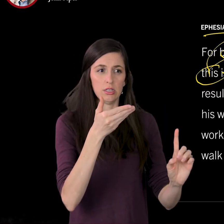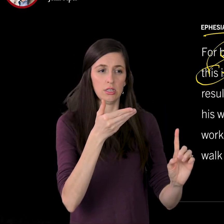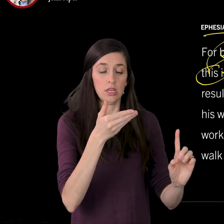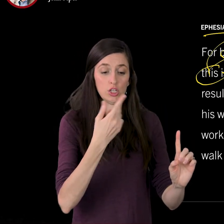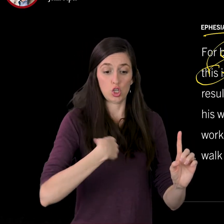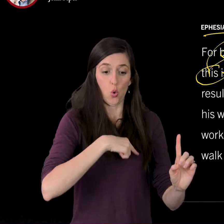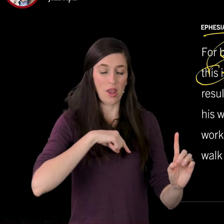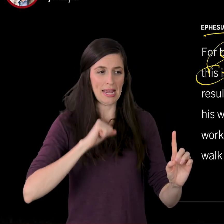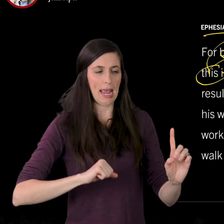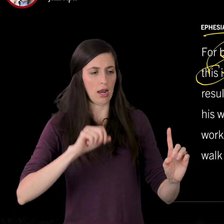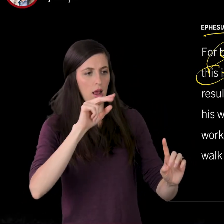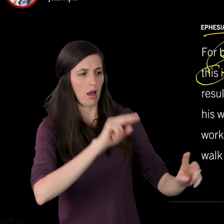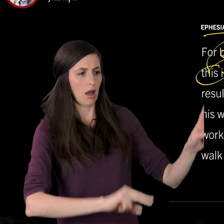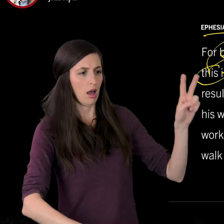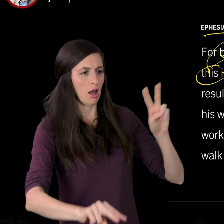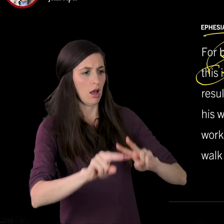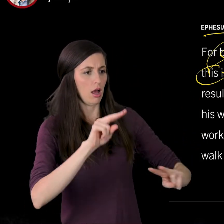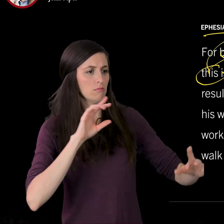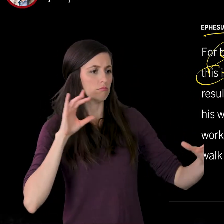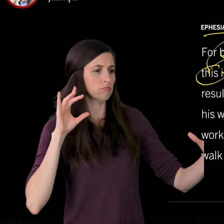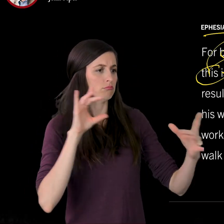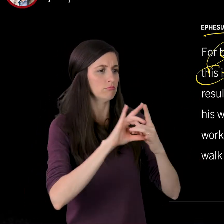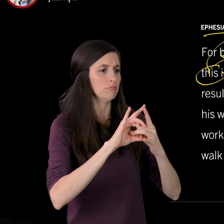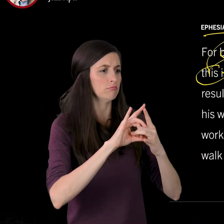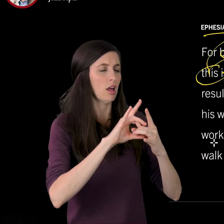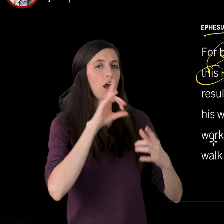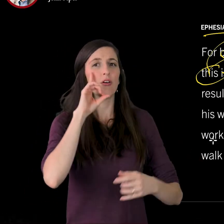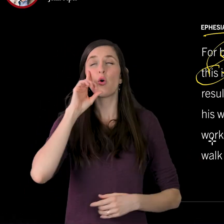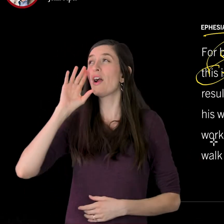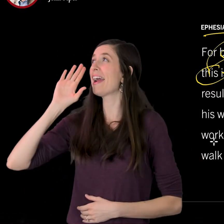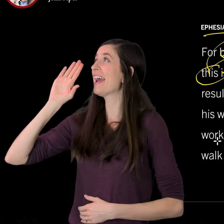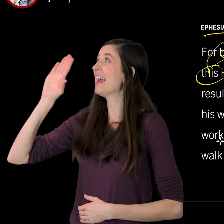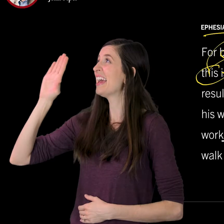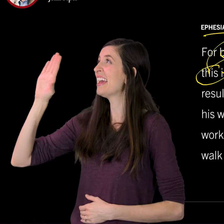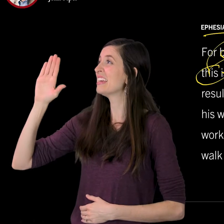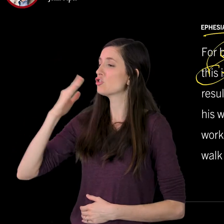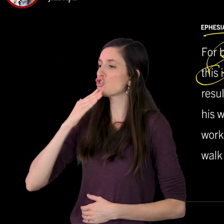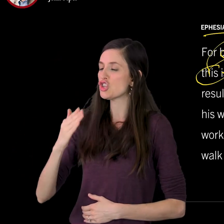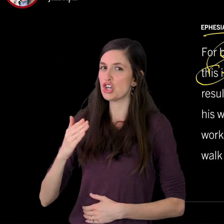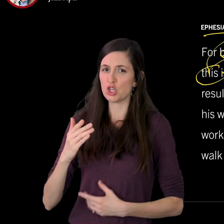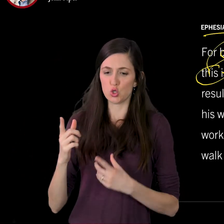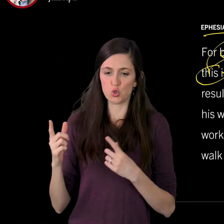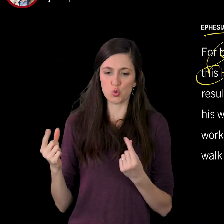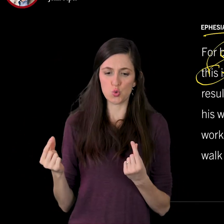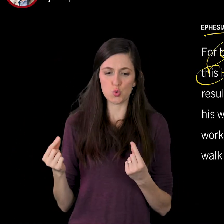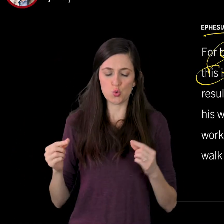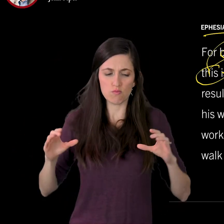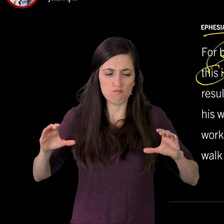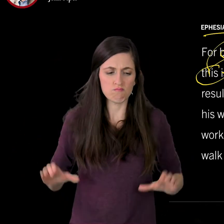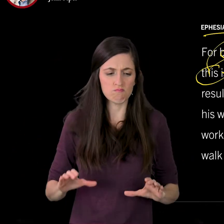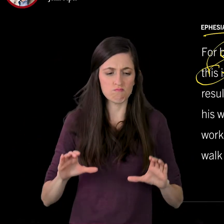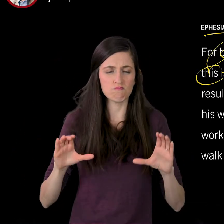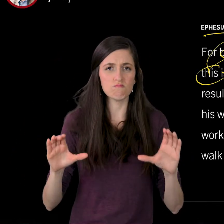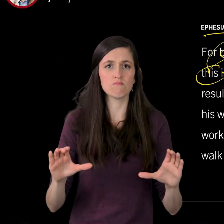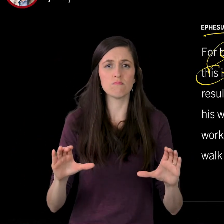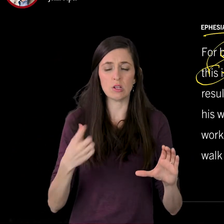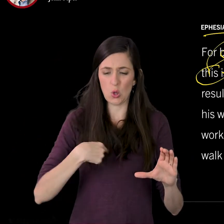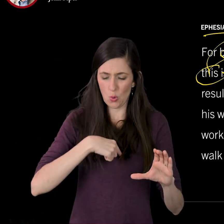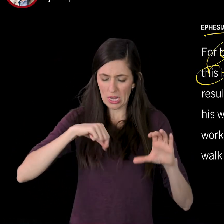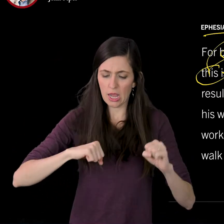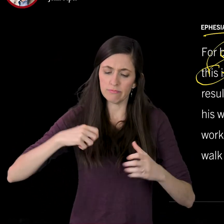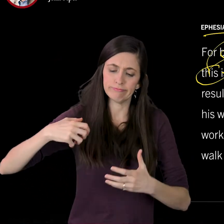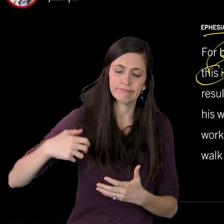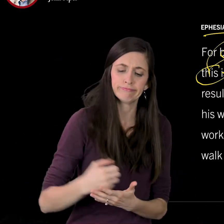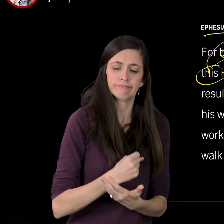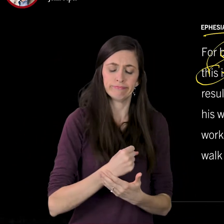For good works not on the basis of good works for good works which God prepared beforehand that we should walk